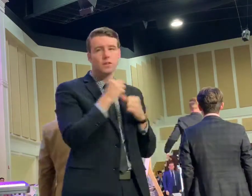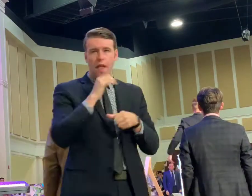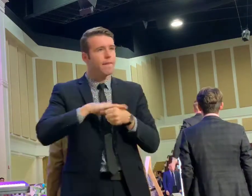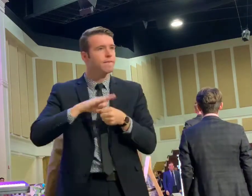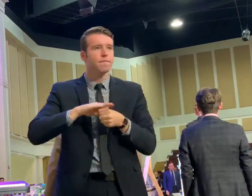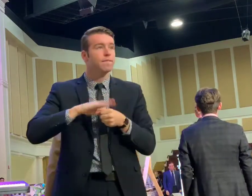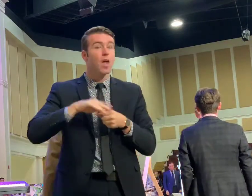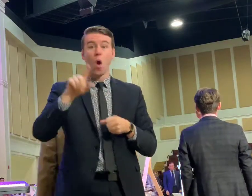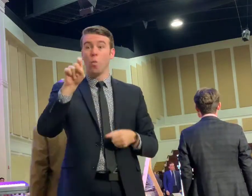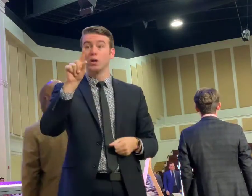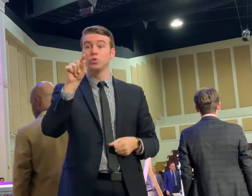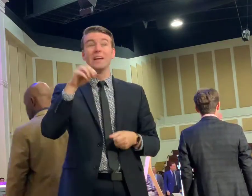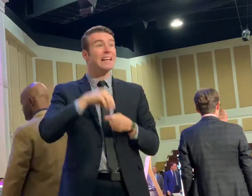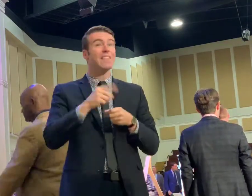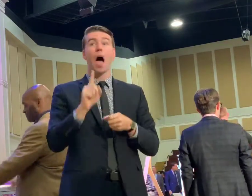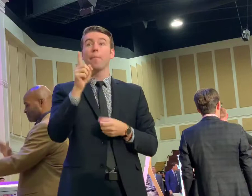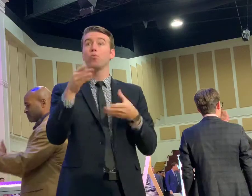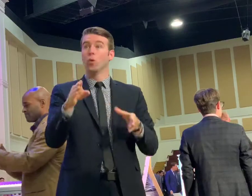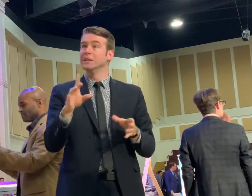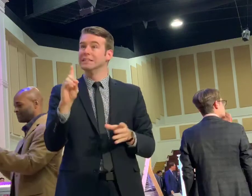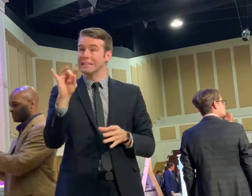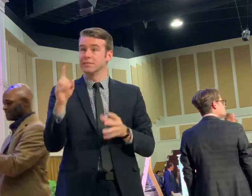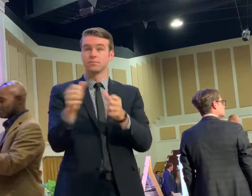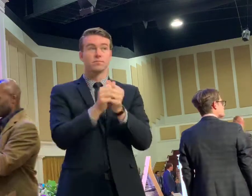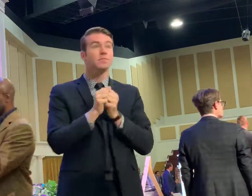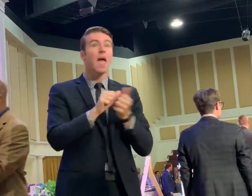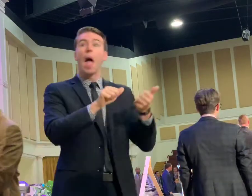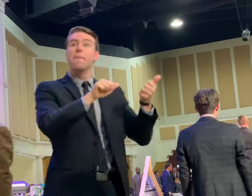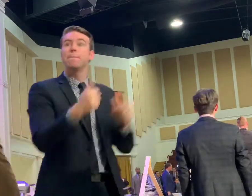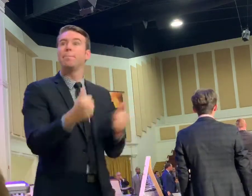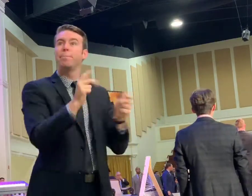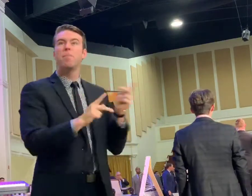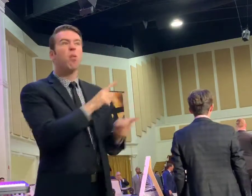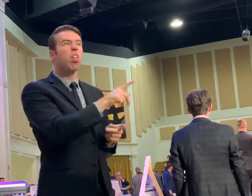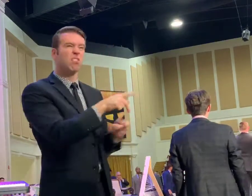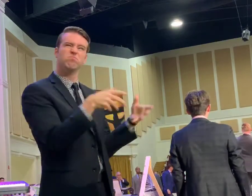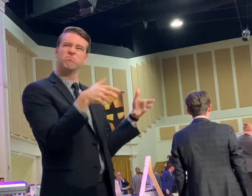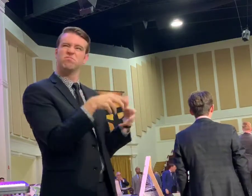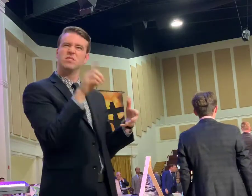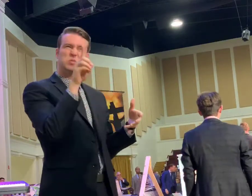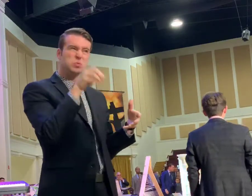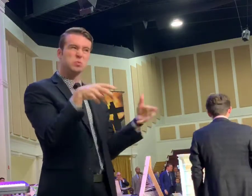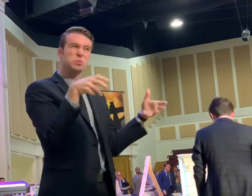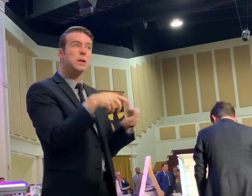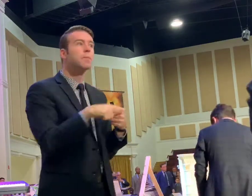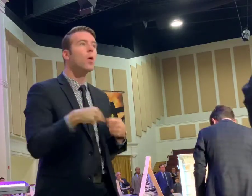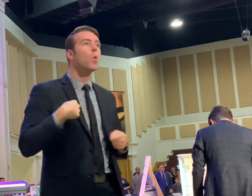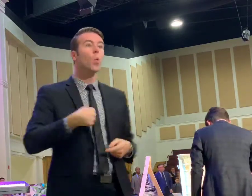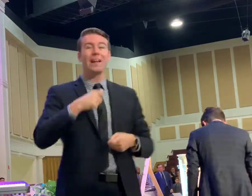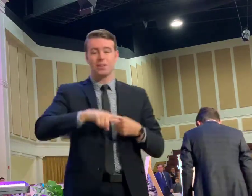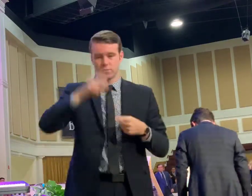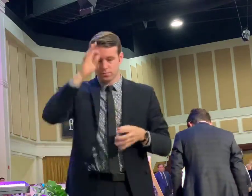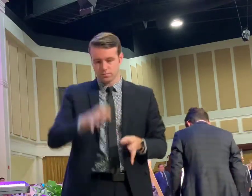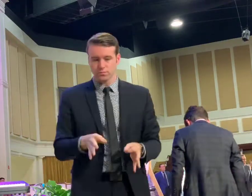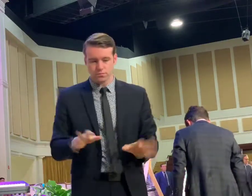120 in the upper room gather together. Baptists gather together. But there's got to be somebody that says, you know, where's a